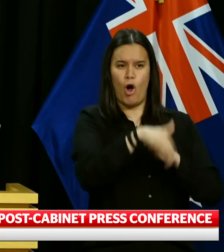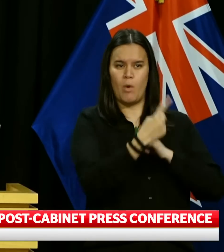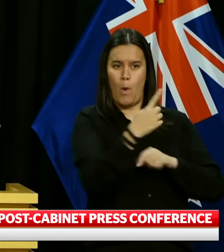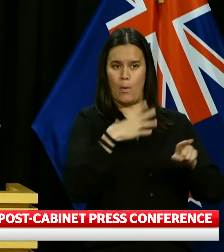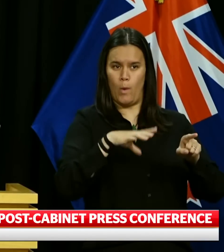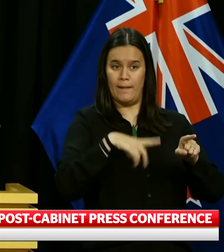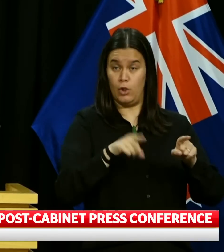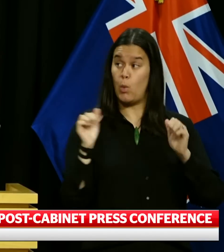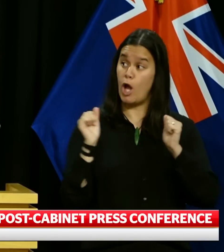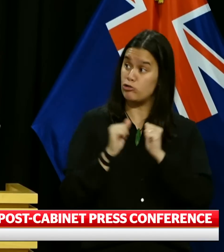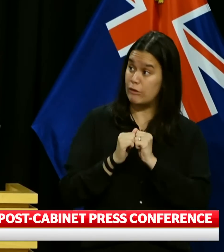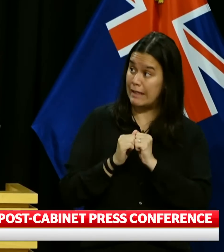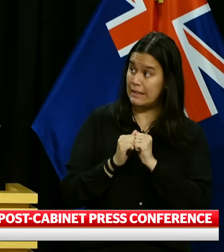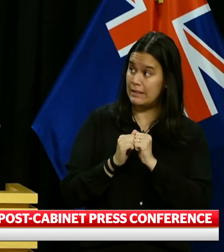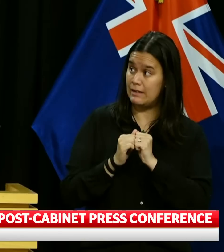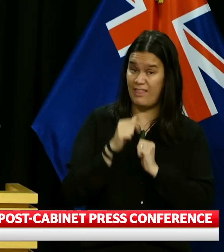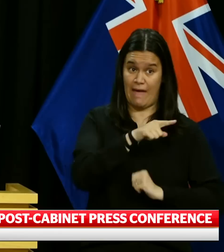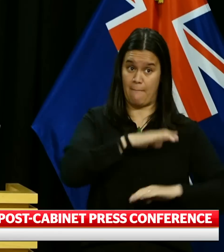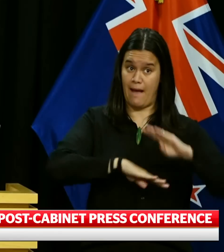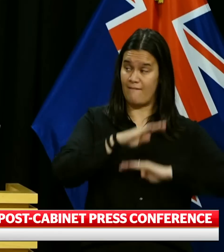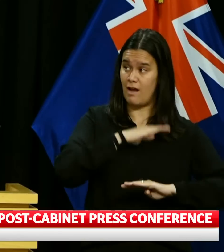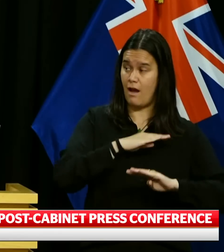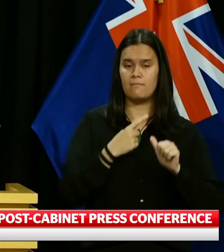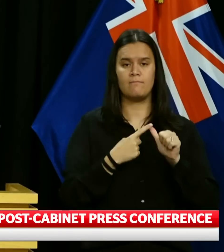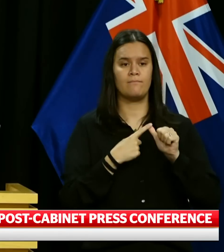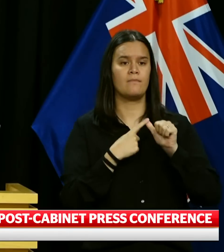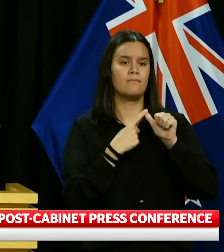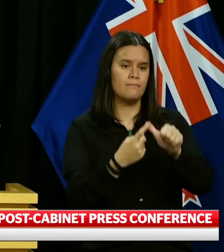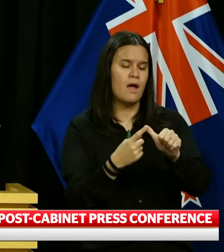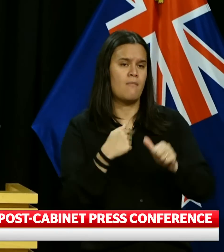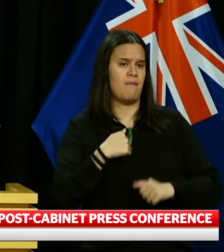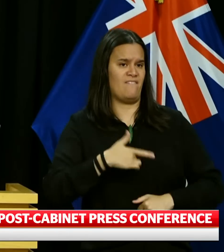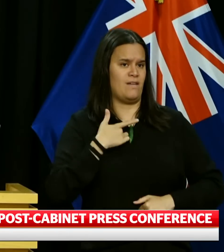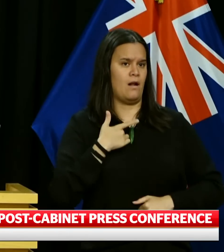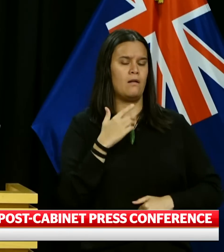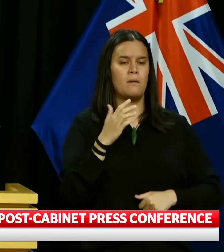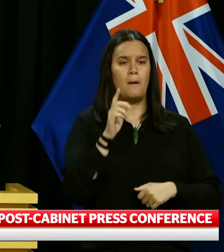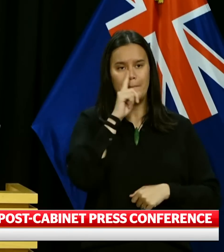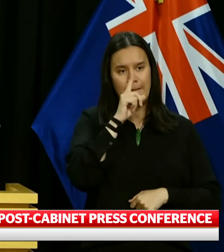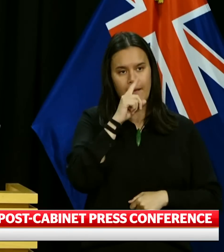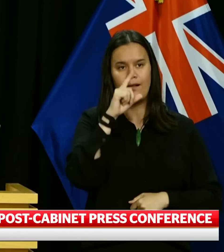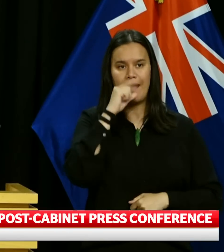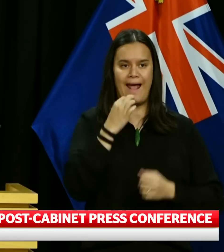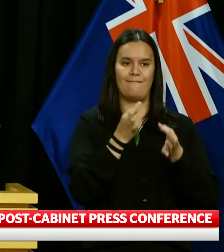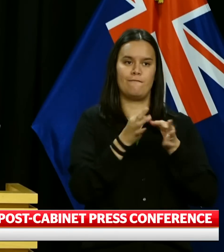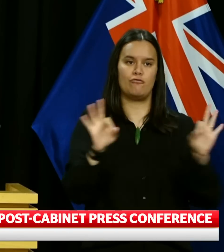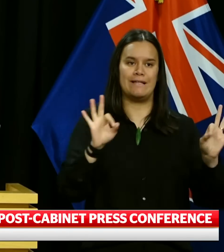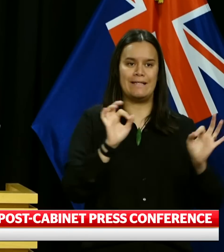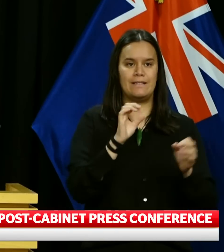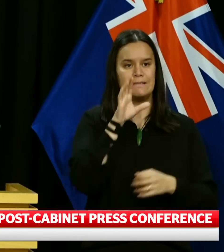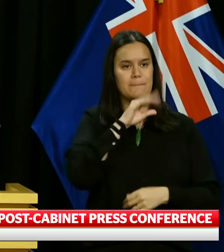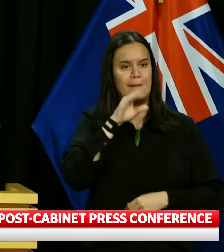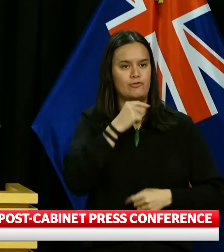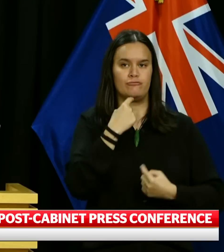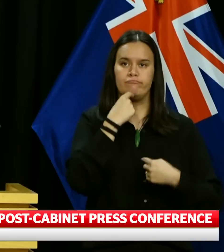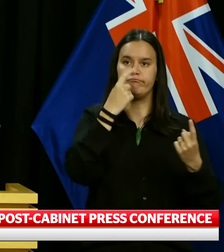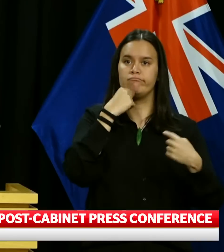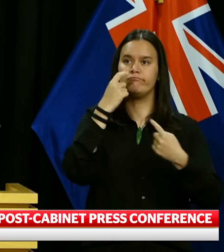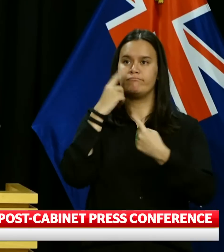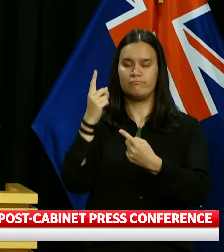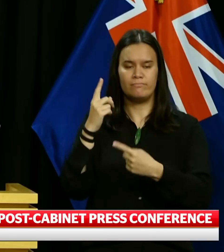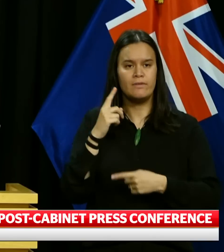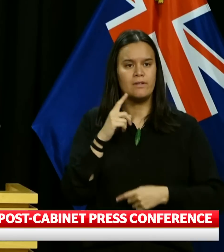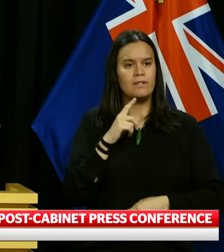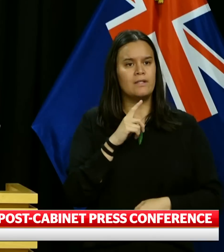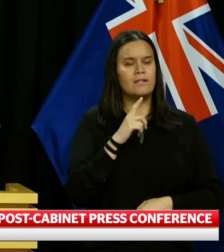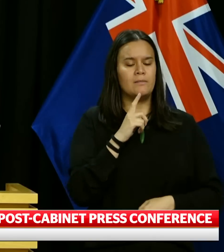to disagree with each other. Nobody in these situations should ever resort to violence to convey the view that they are trying to